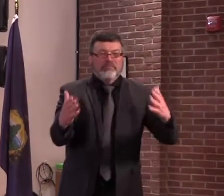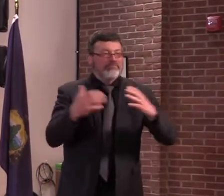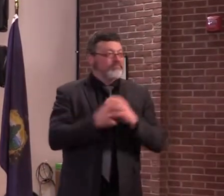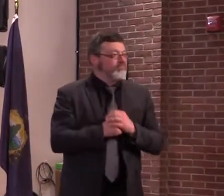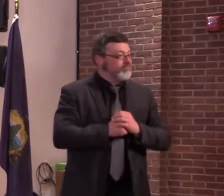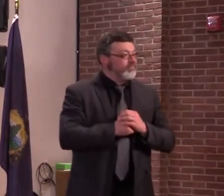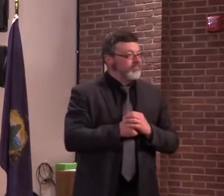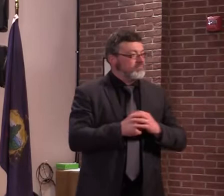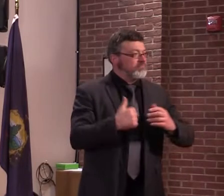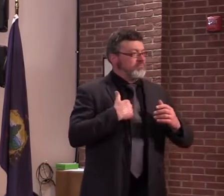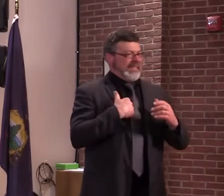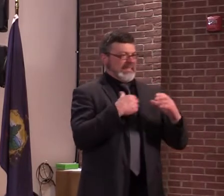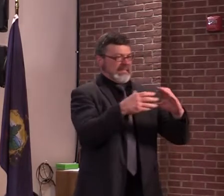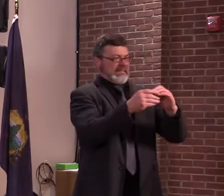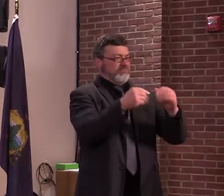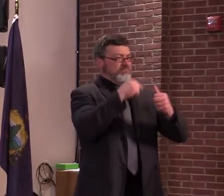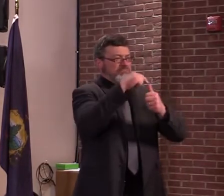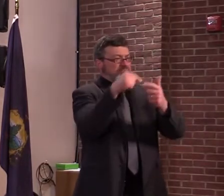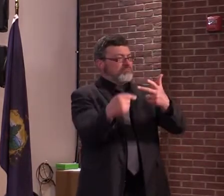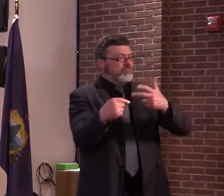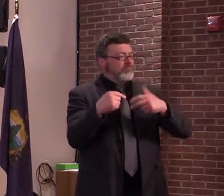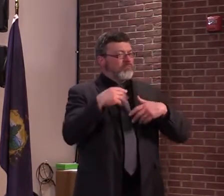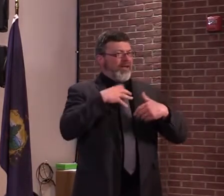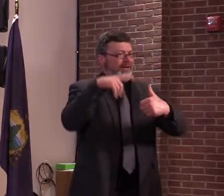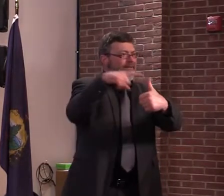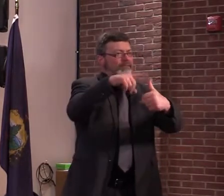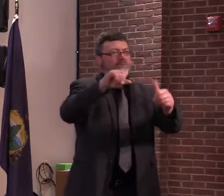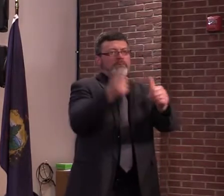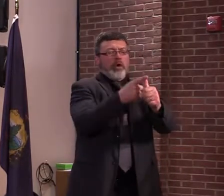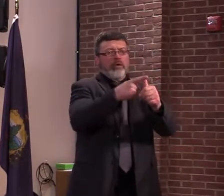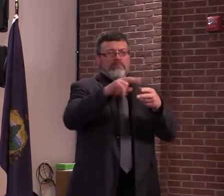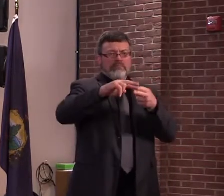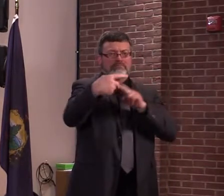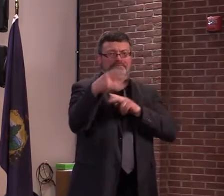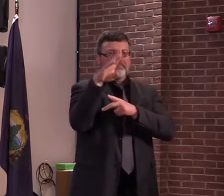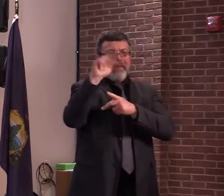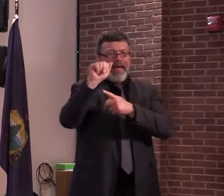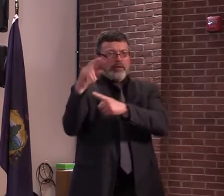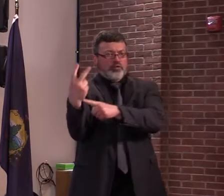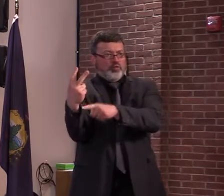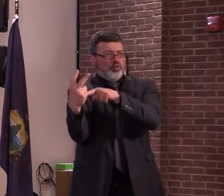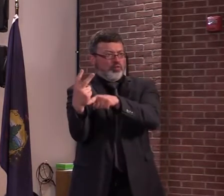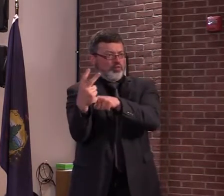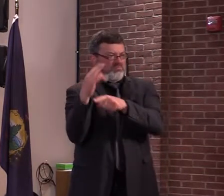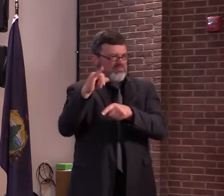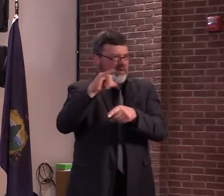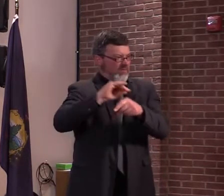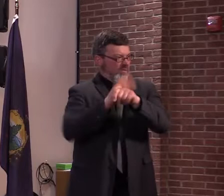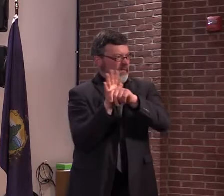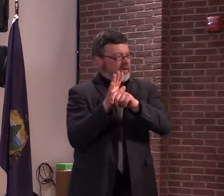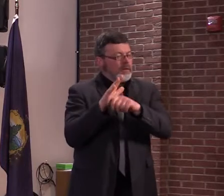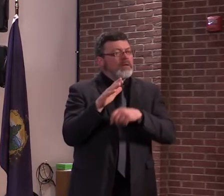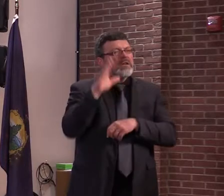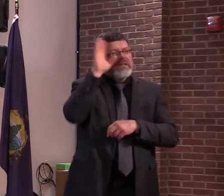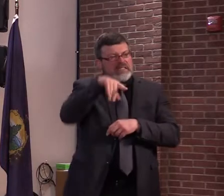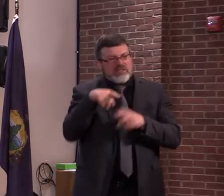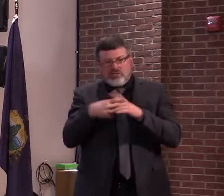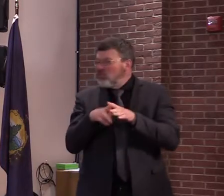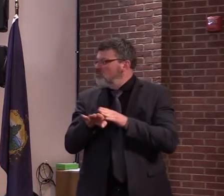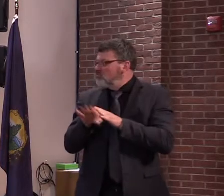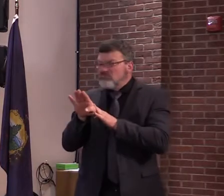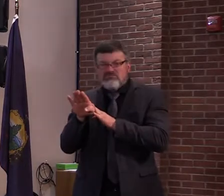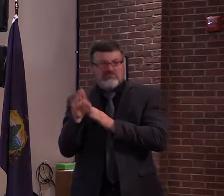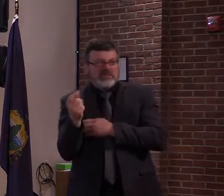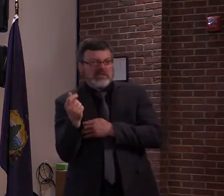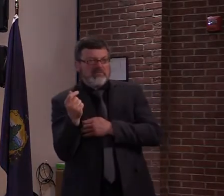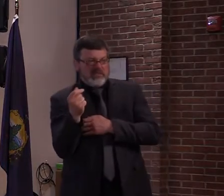My comments today, I'll start with the BA2 variant, since that's driving a slight uptick in COVID cases right now. We continue